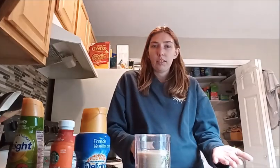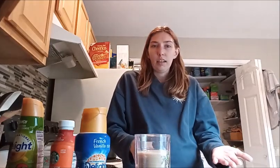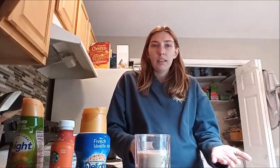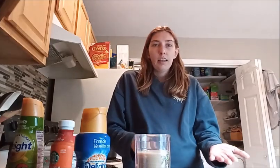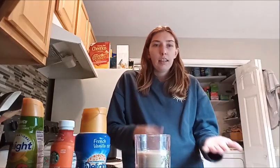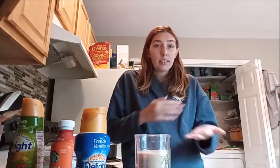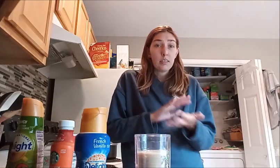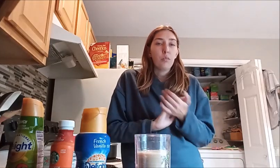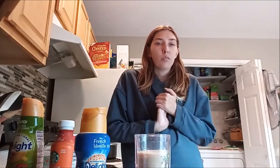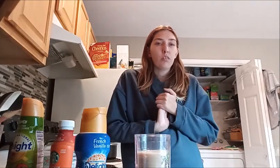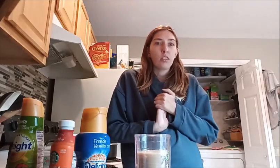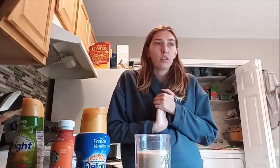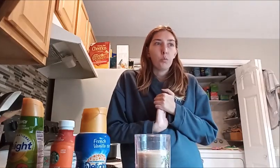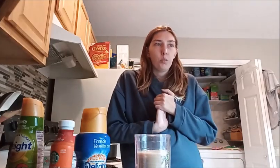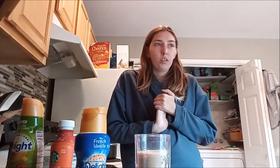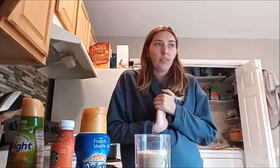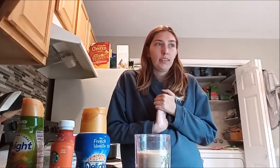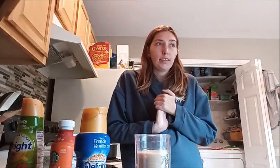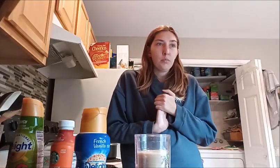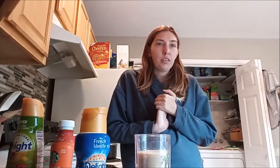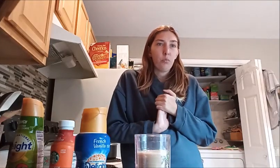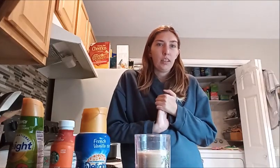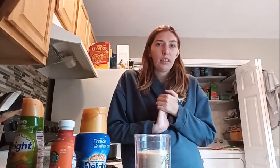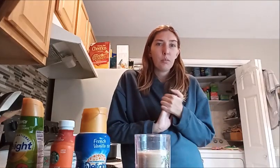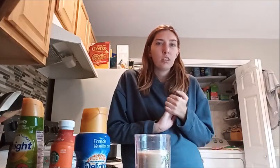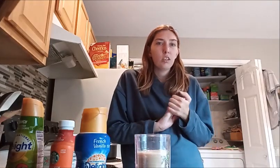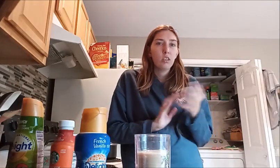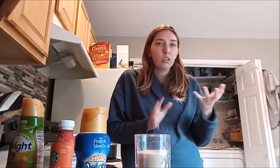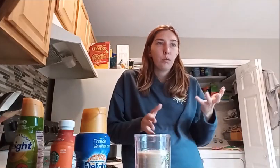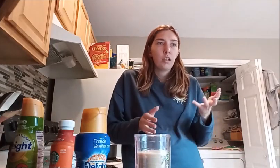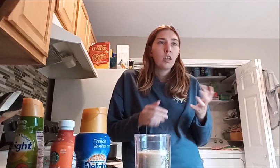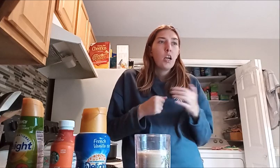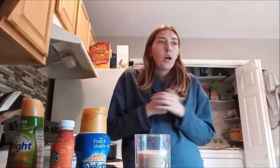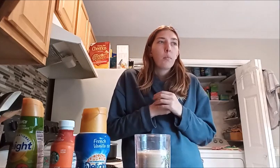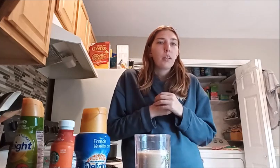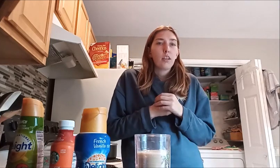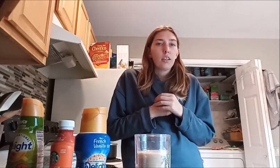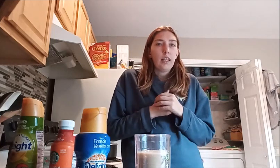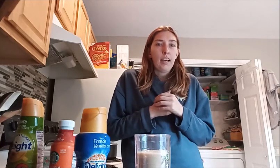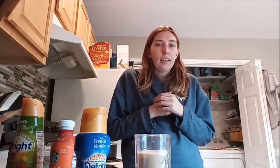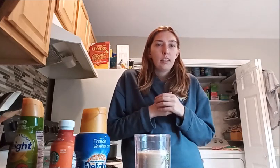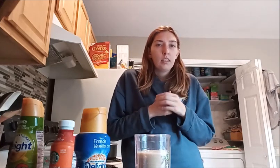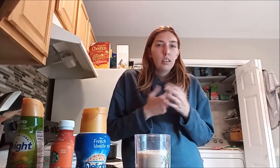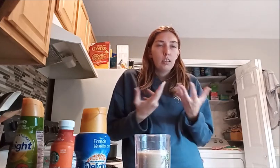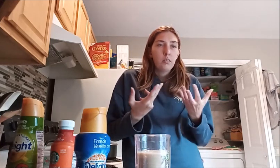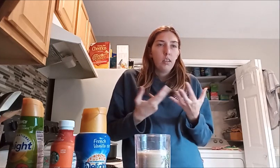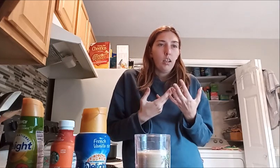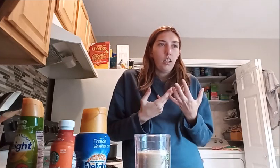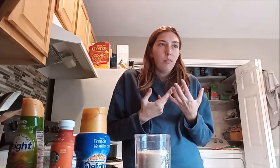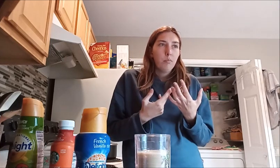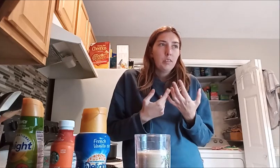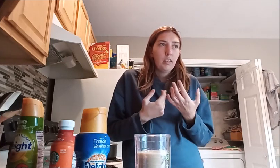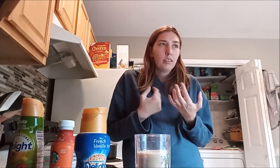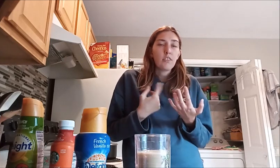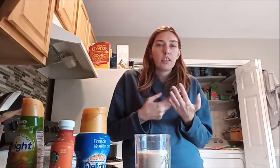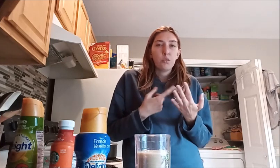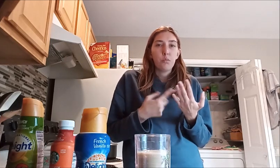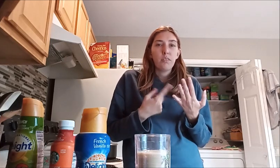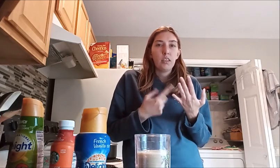really, really good swimmer if I need to be and when I need to be a good swimmer. But other than that, life jackets would be very helpful in cases